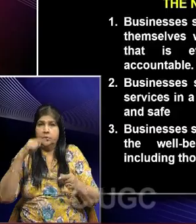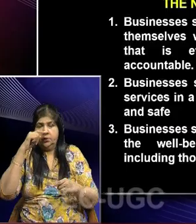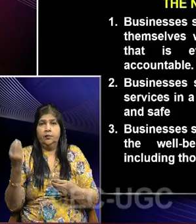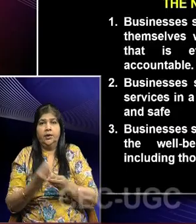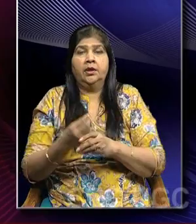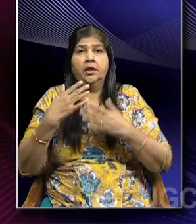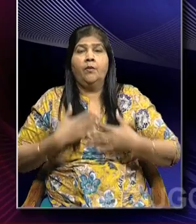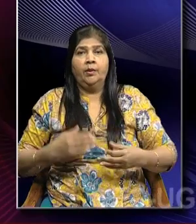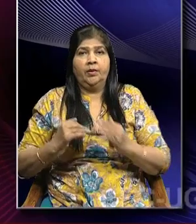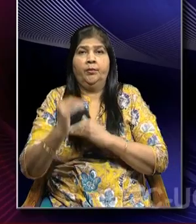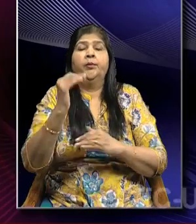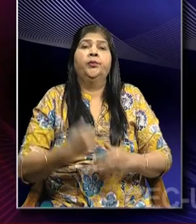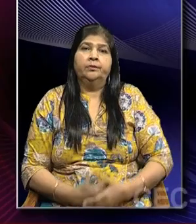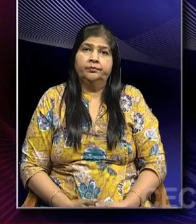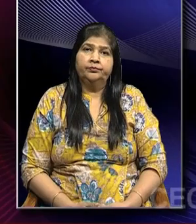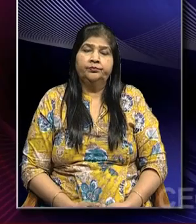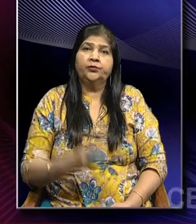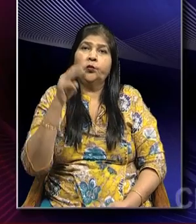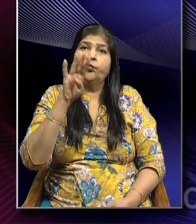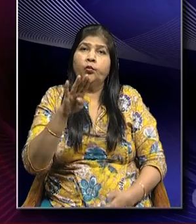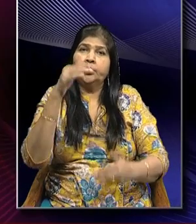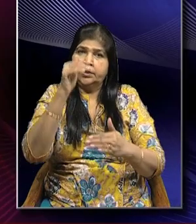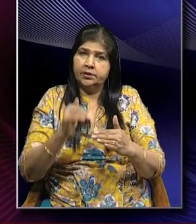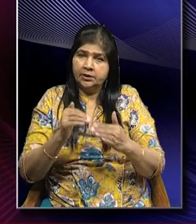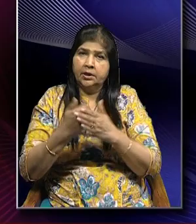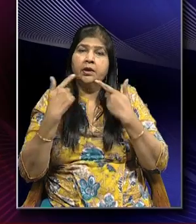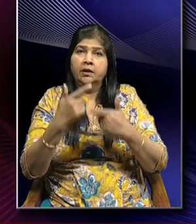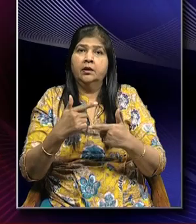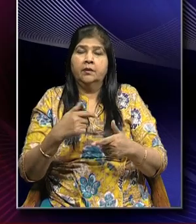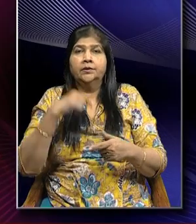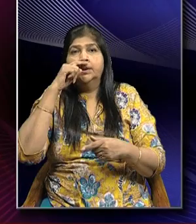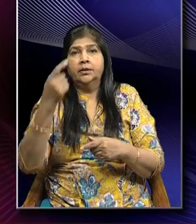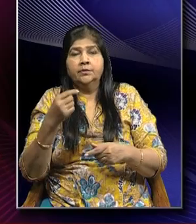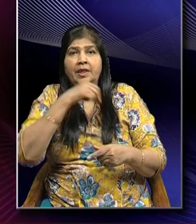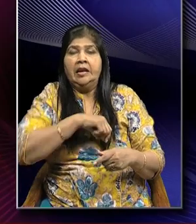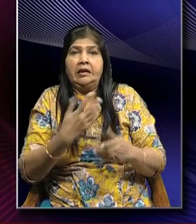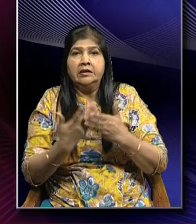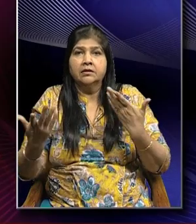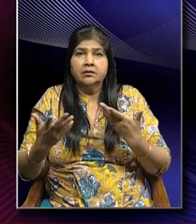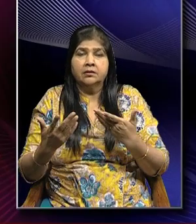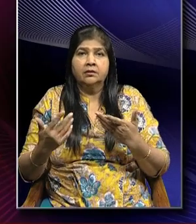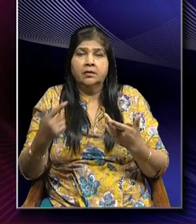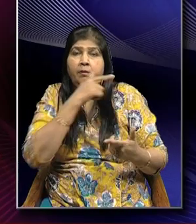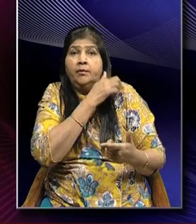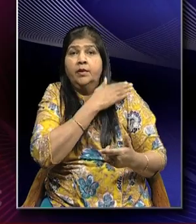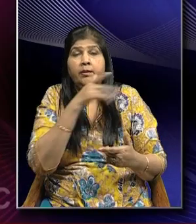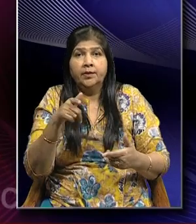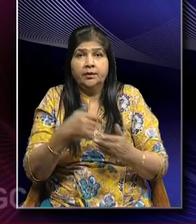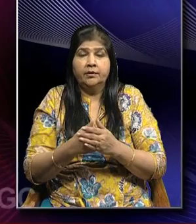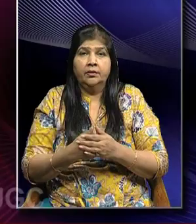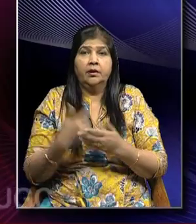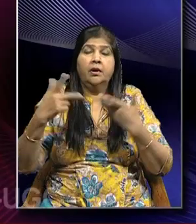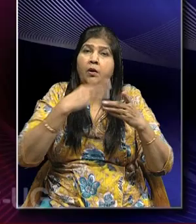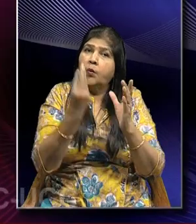well-being should also be promoted. The fourth one is that you should respect the interest of and be responsive